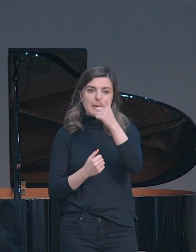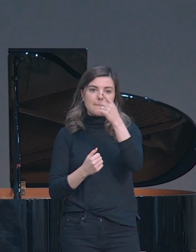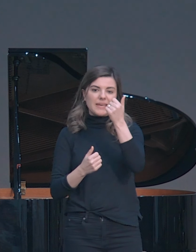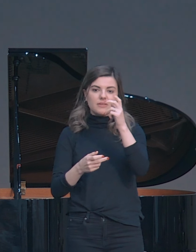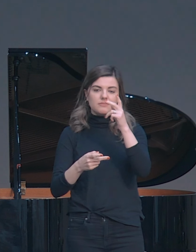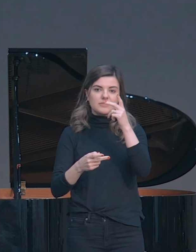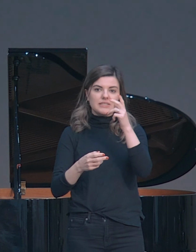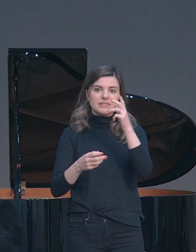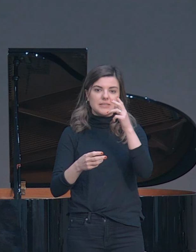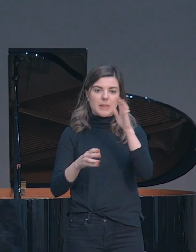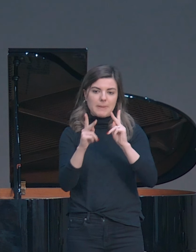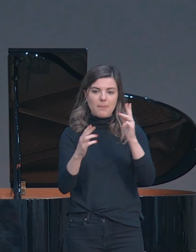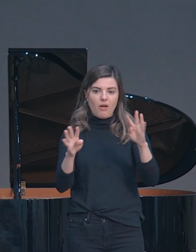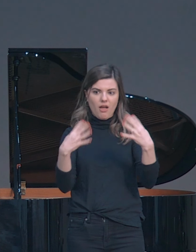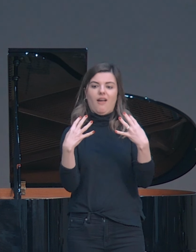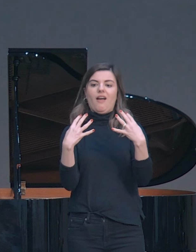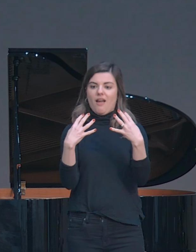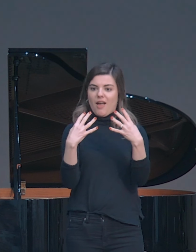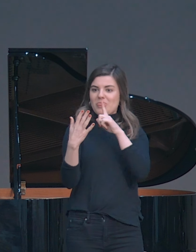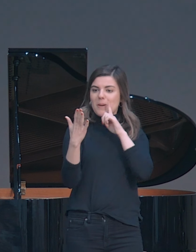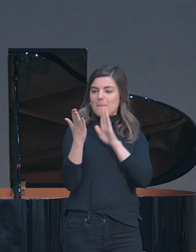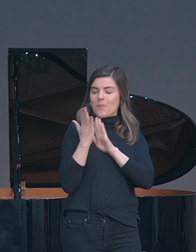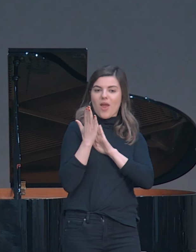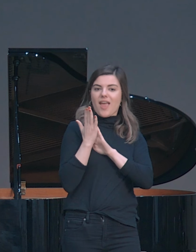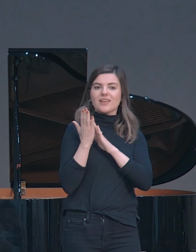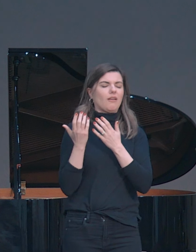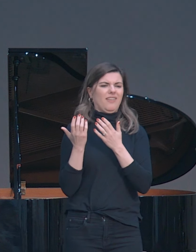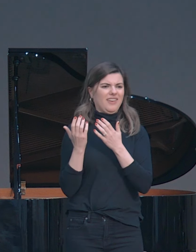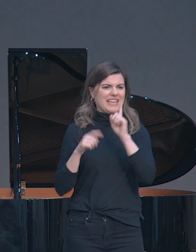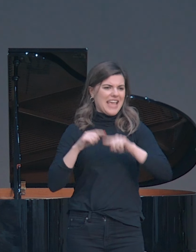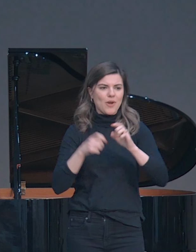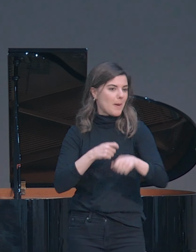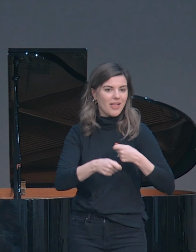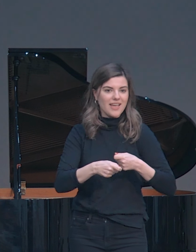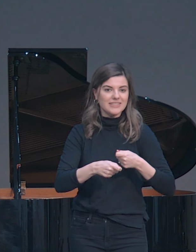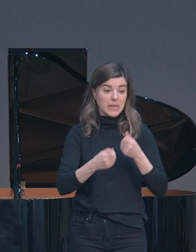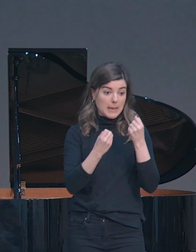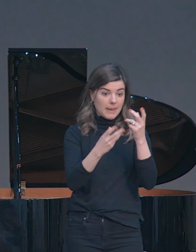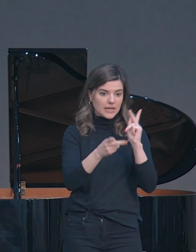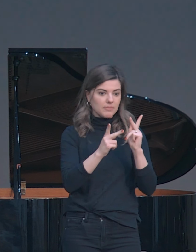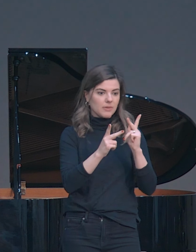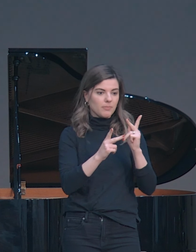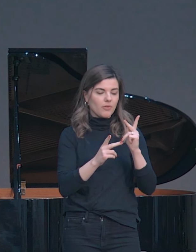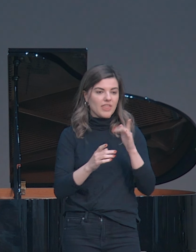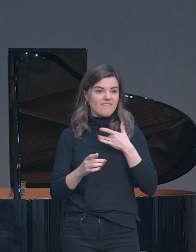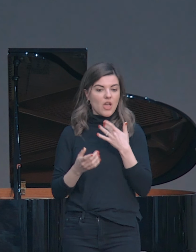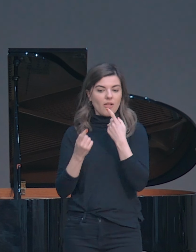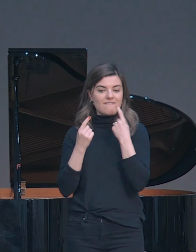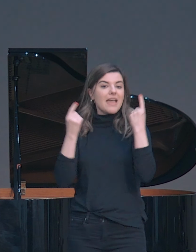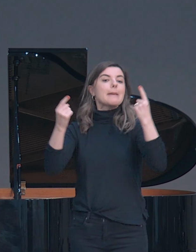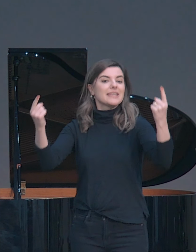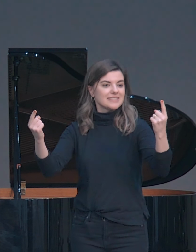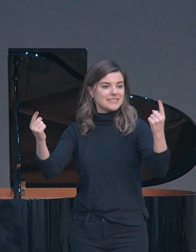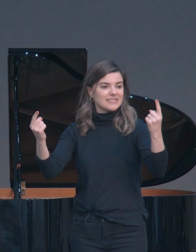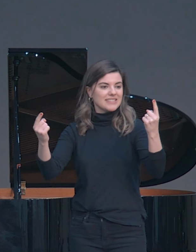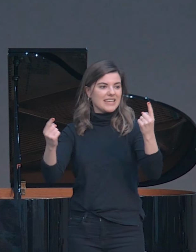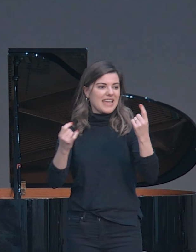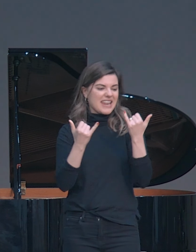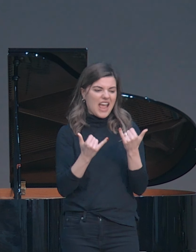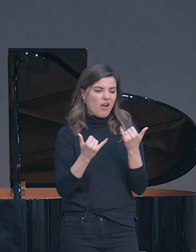that praise is hard to replace. For many, they go from being a somebody to being an